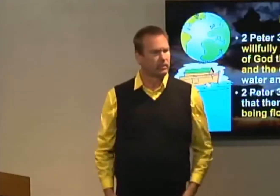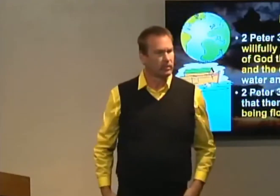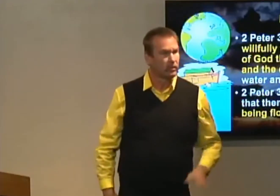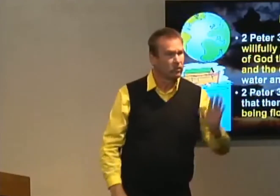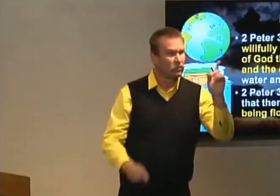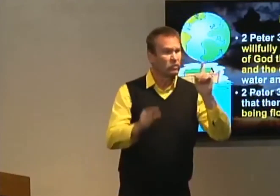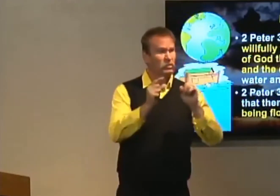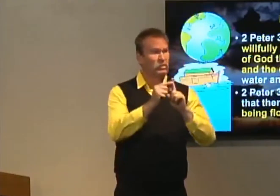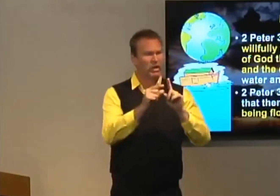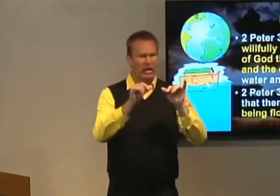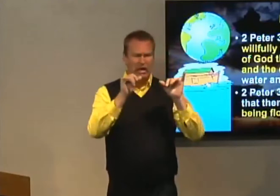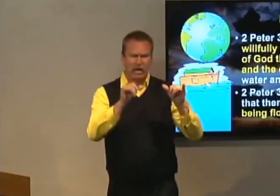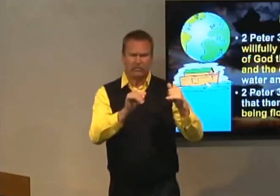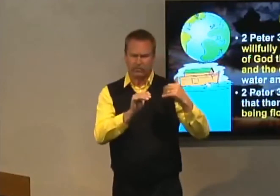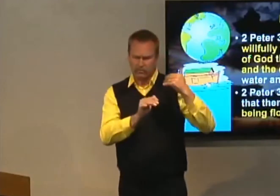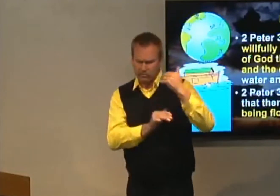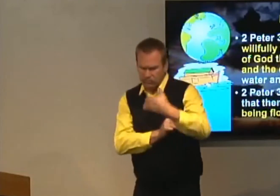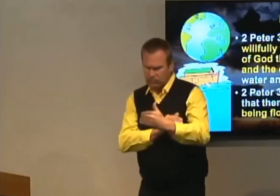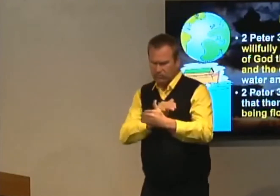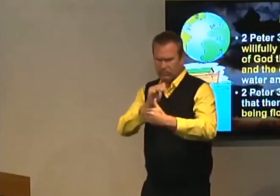then now, things have continued since then.